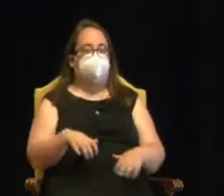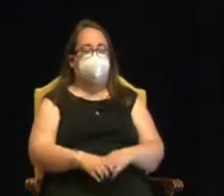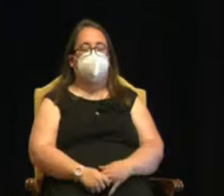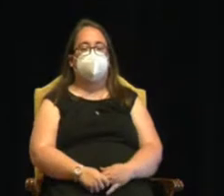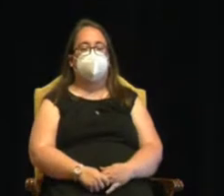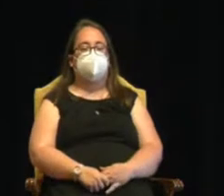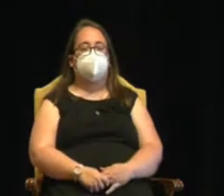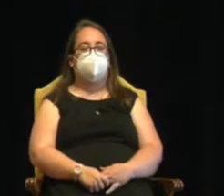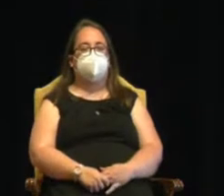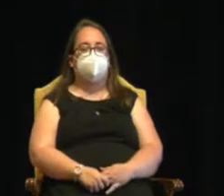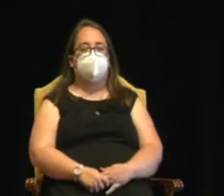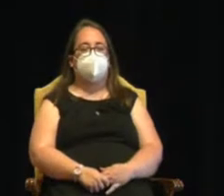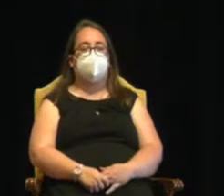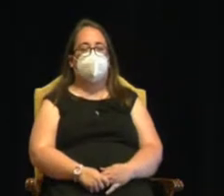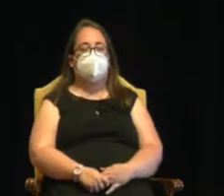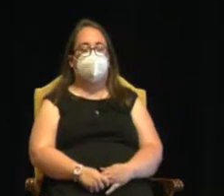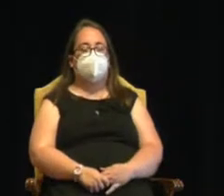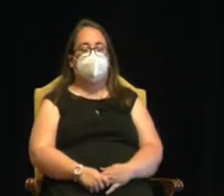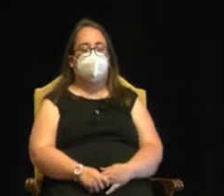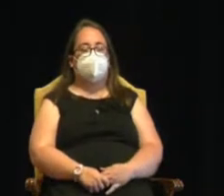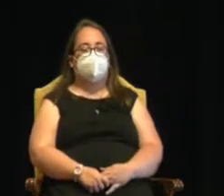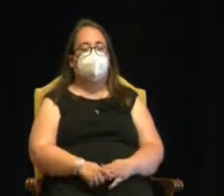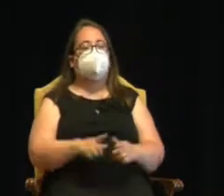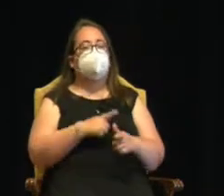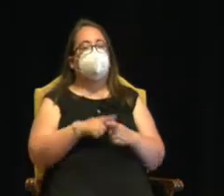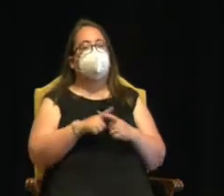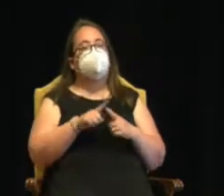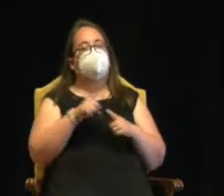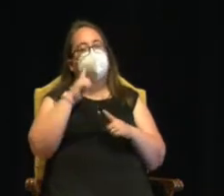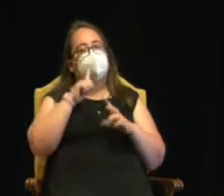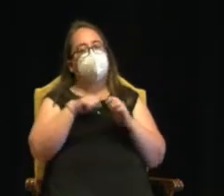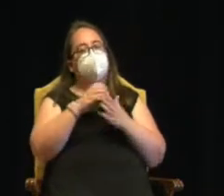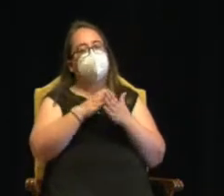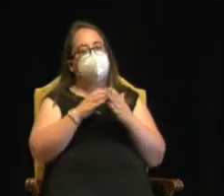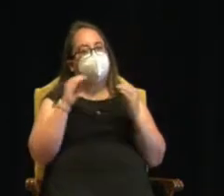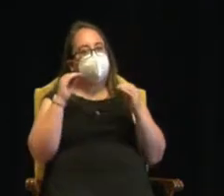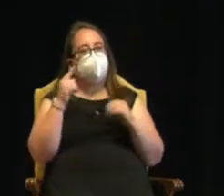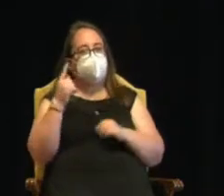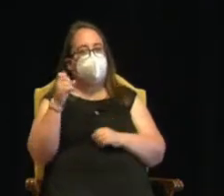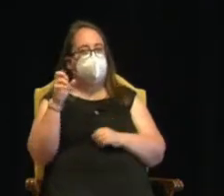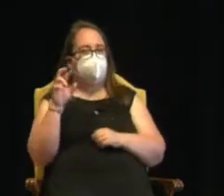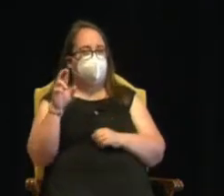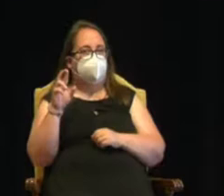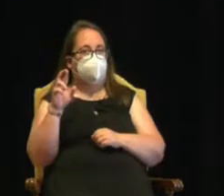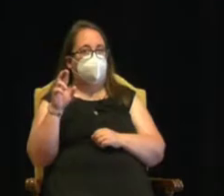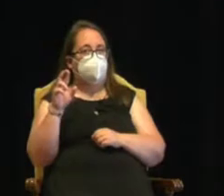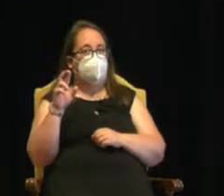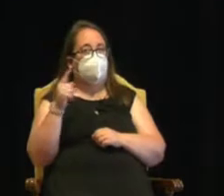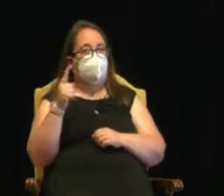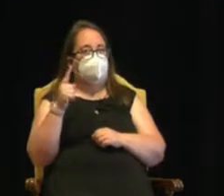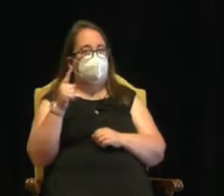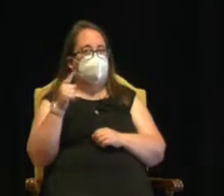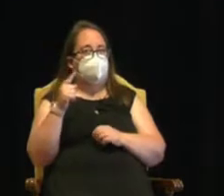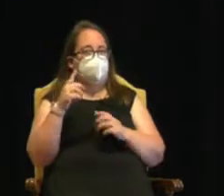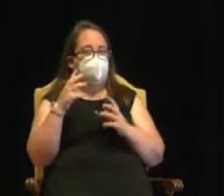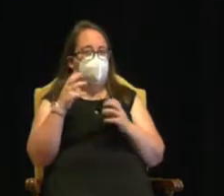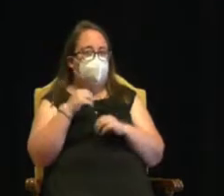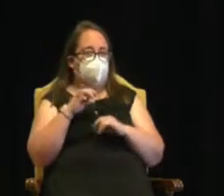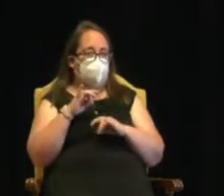you know, but then when you think about the chapters that are about him teaching at Goucher, he's pretty pervy about that one